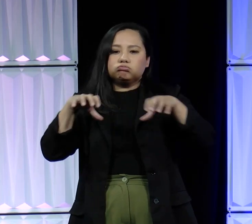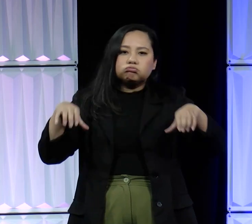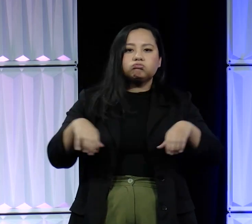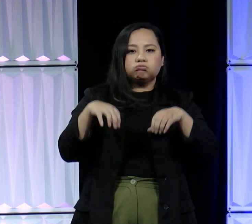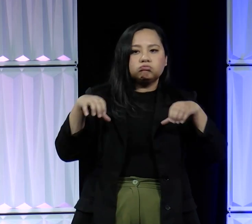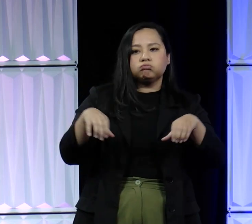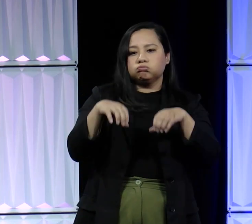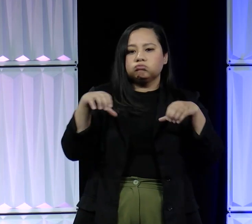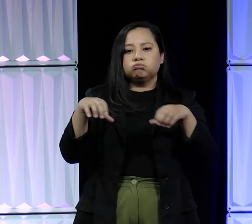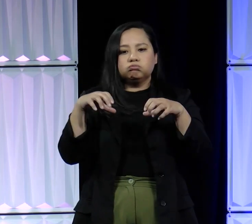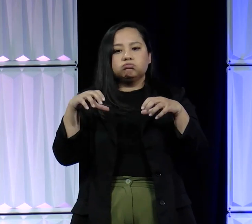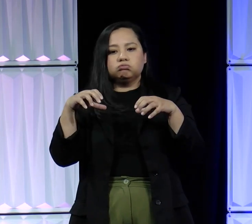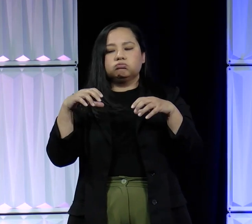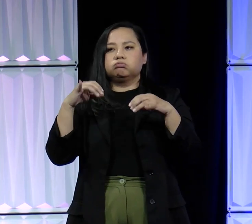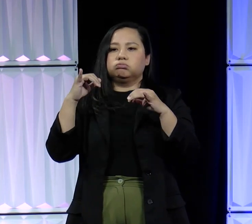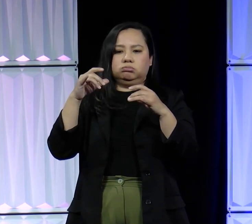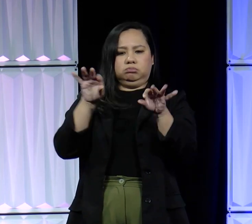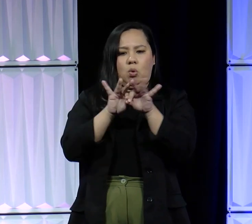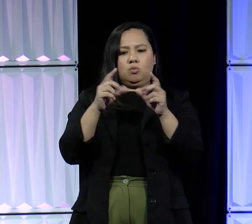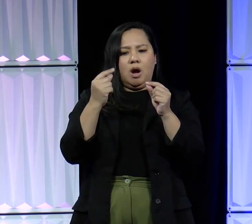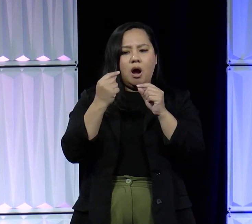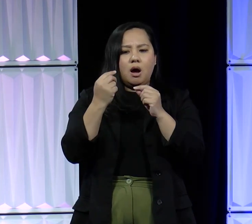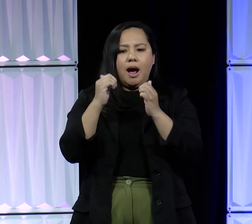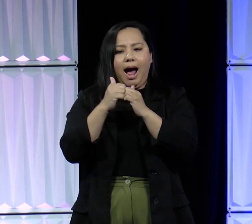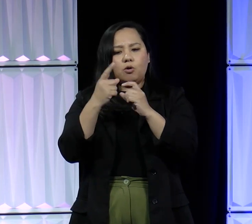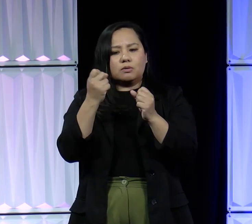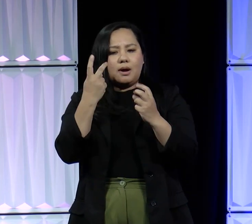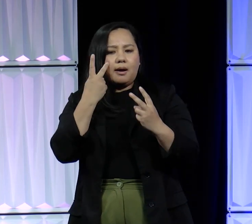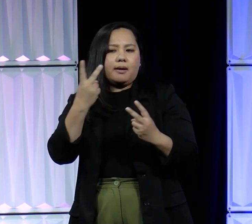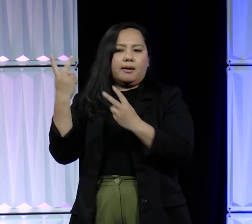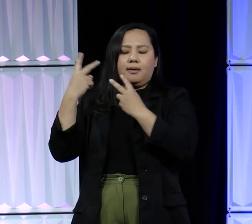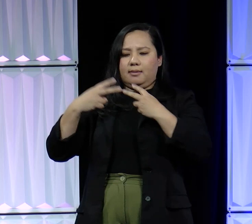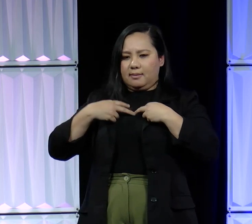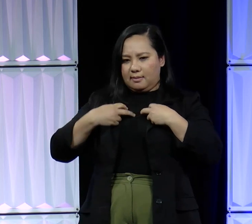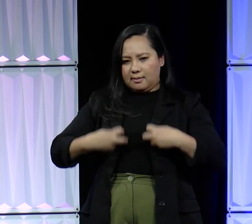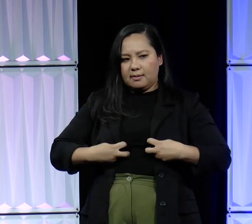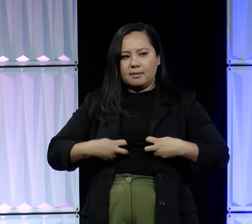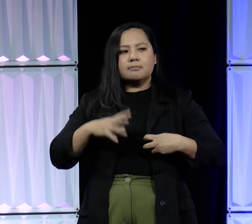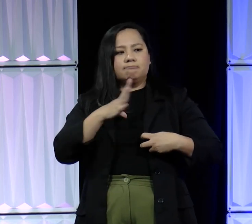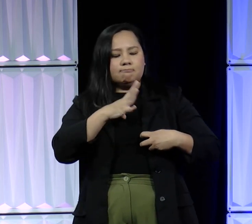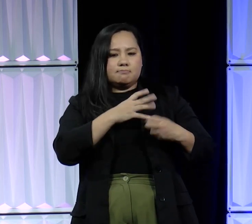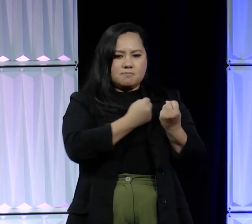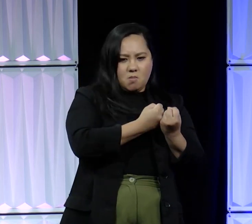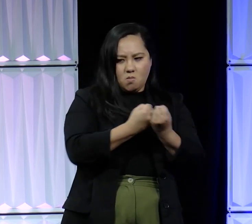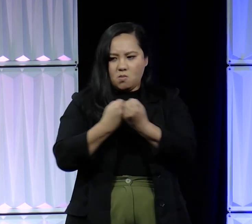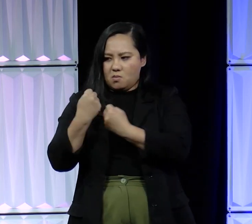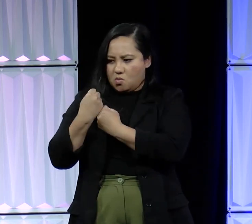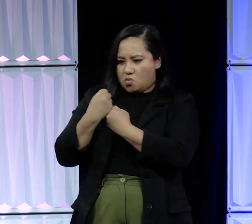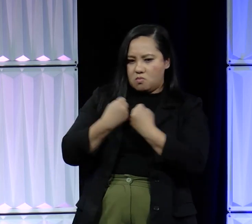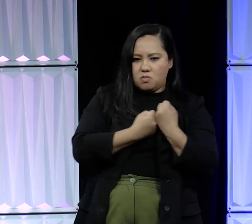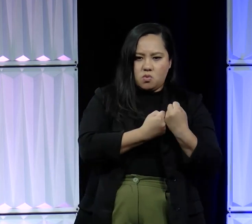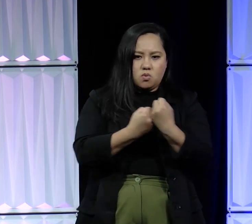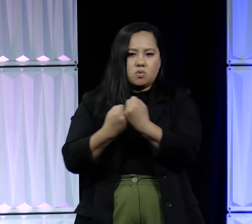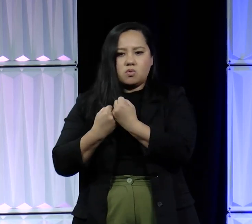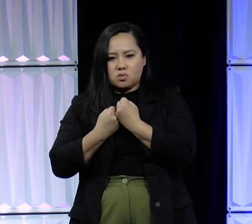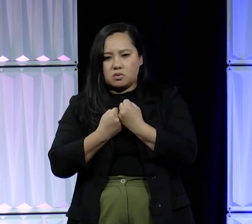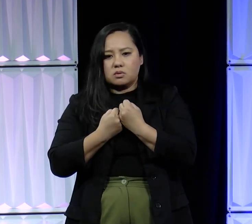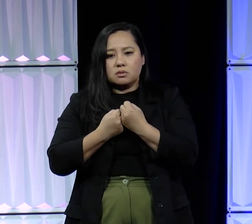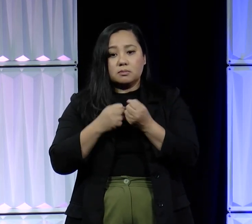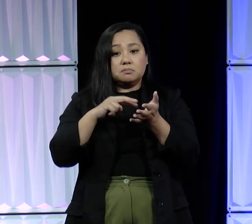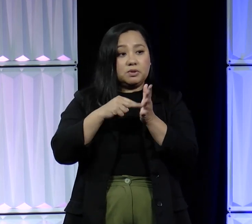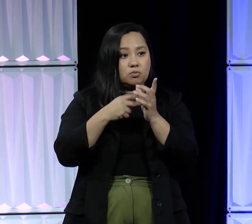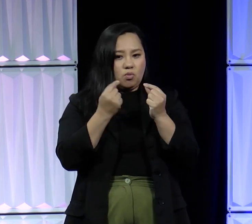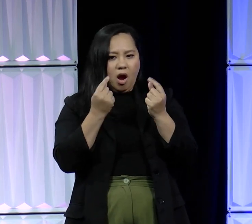out how to do things differently, to build the world we want. This does not mean that we shouldn't challenge harmful behaviors or hold people